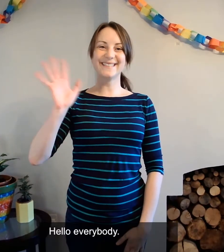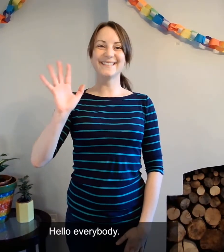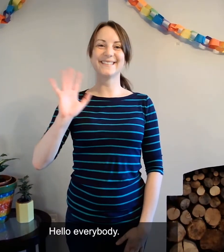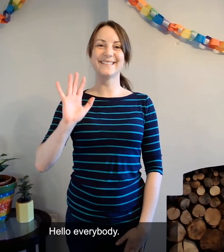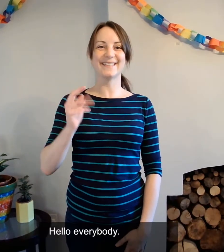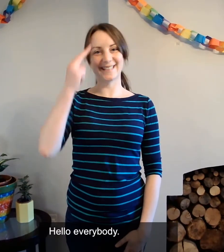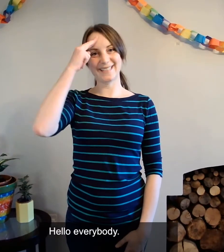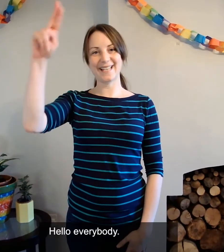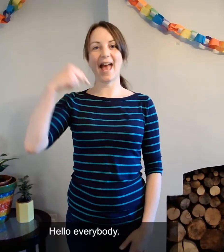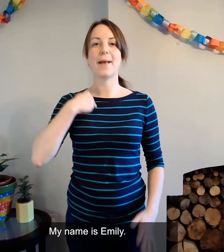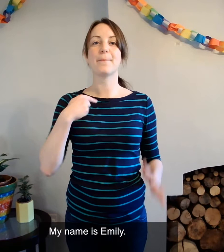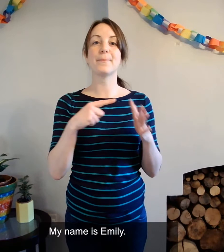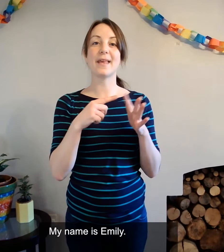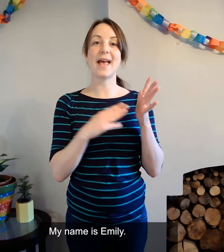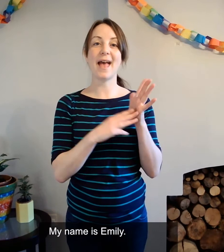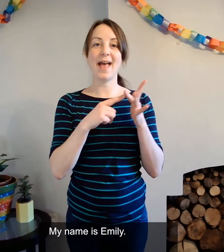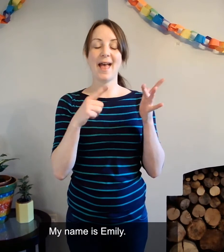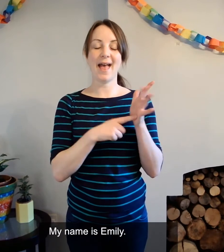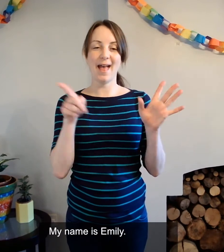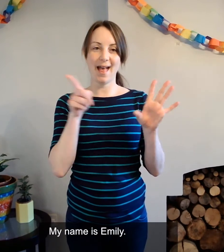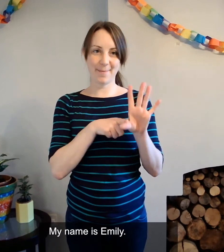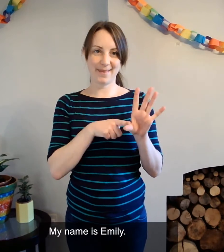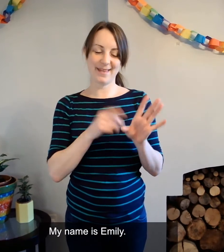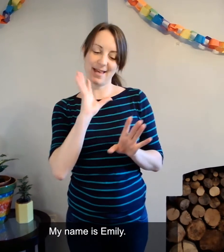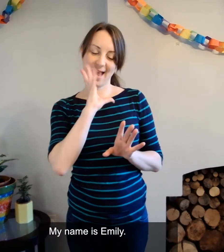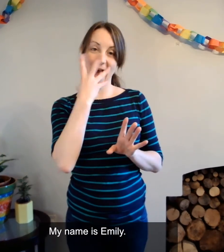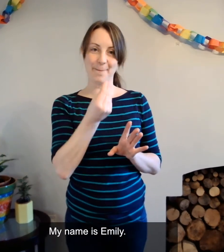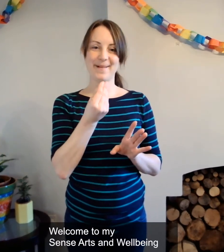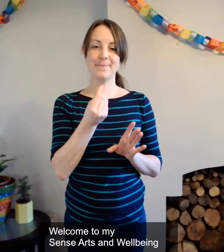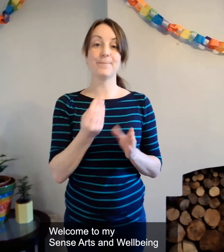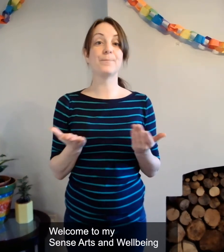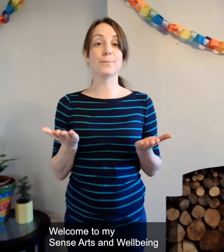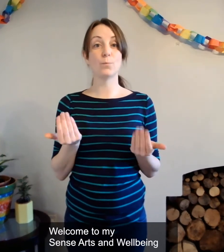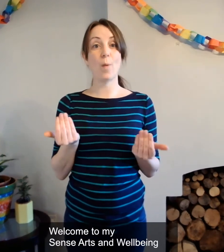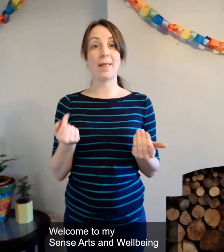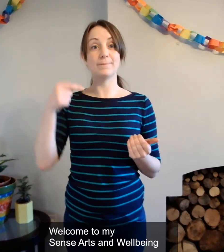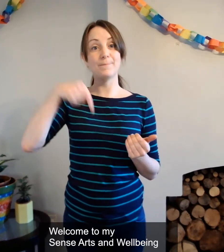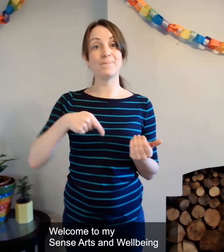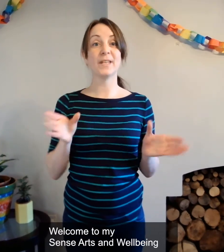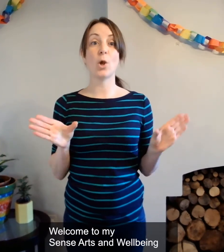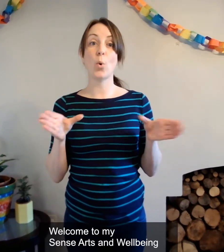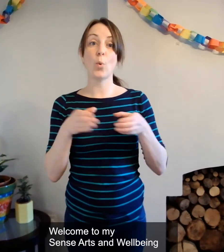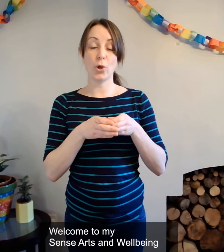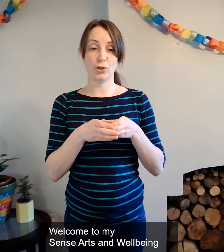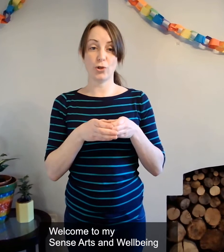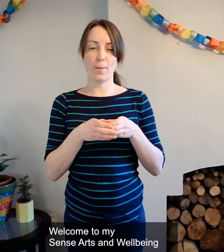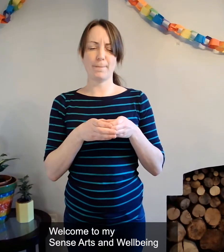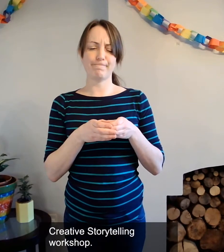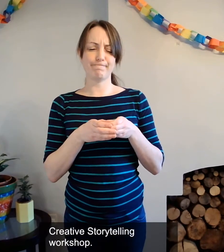Hello everybody, my name is Emily. Welcome to my Sense Arts and Wellbeing